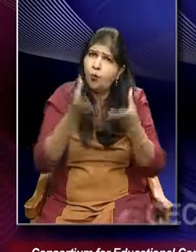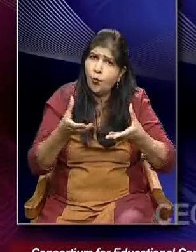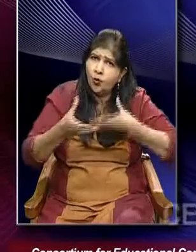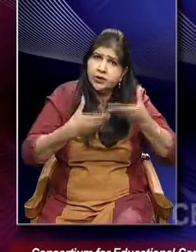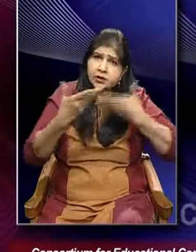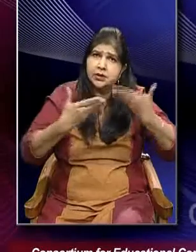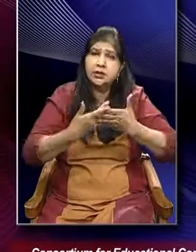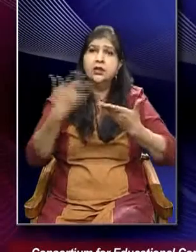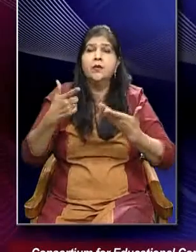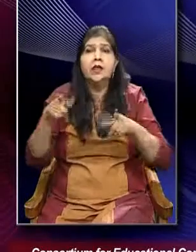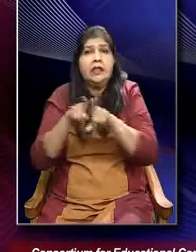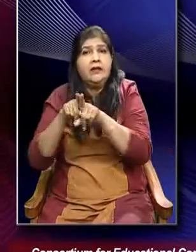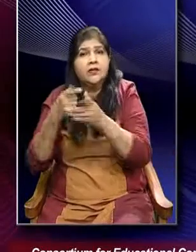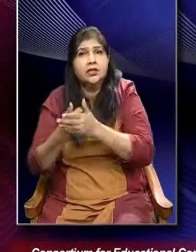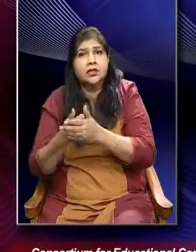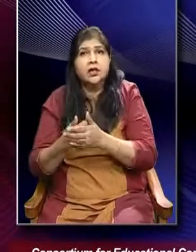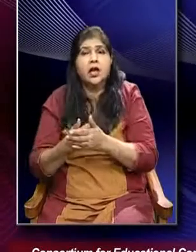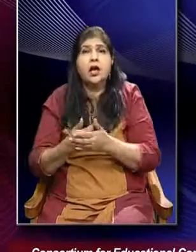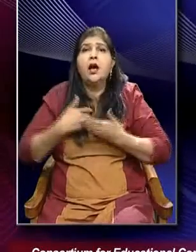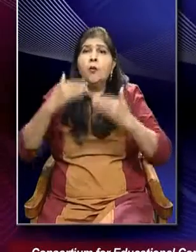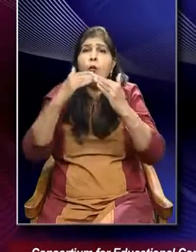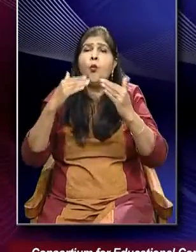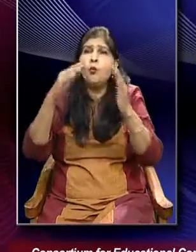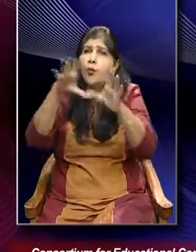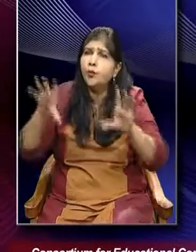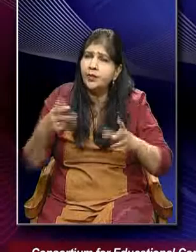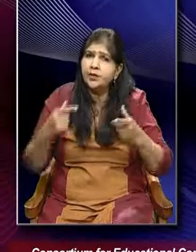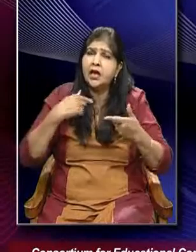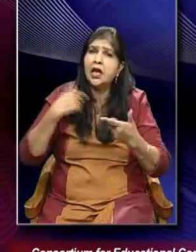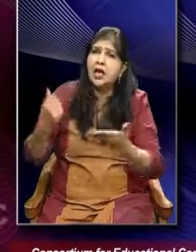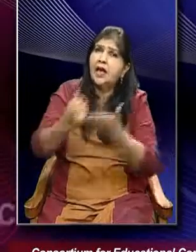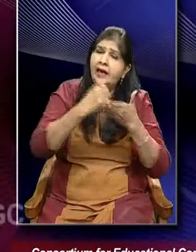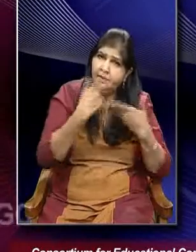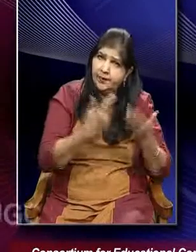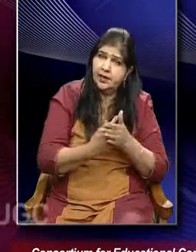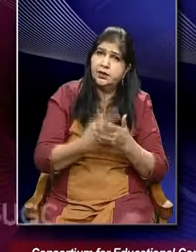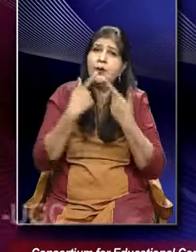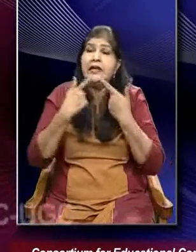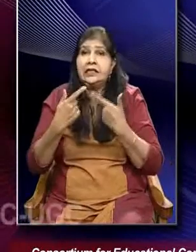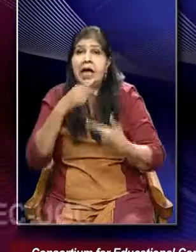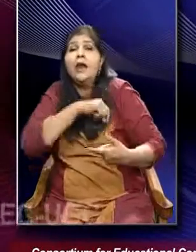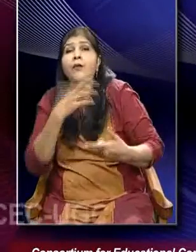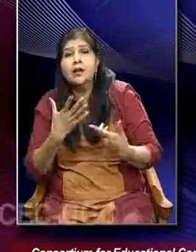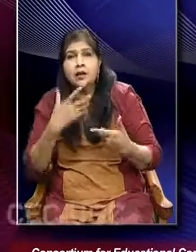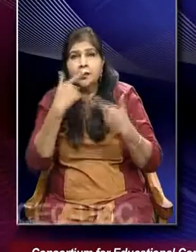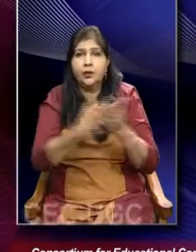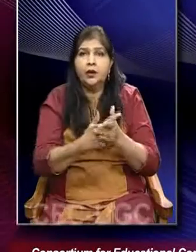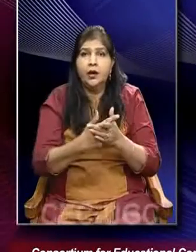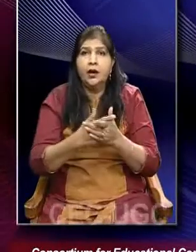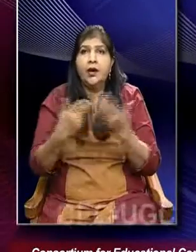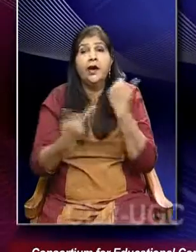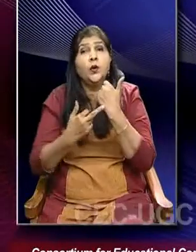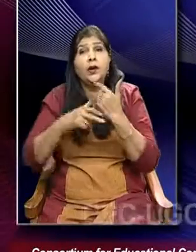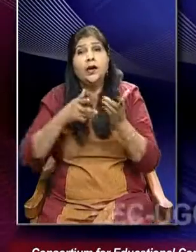with reference to its impact on households also. As we are discussing the advantages of technological